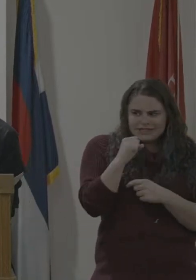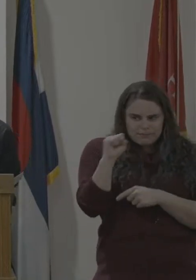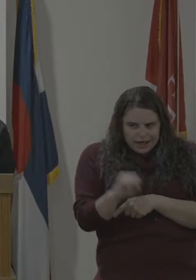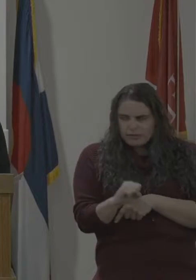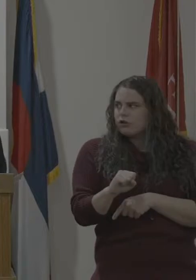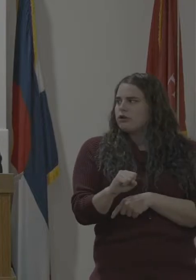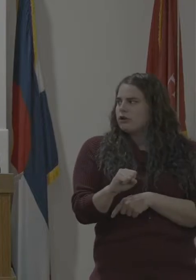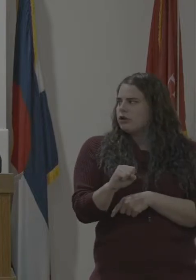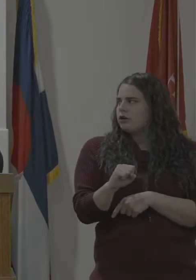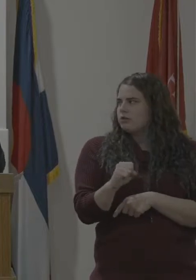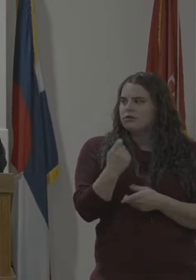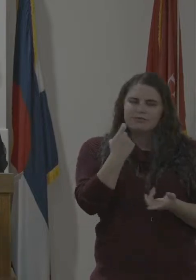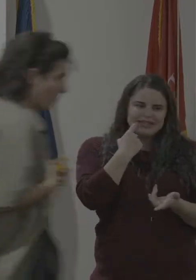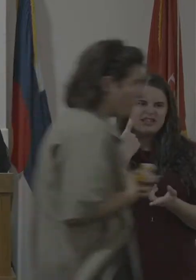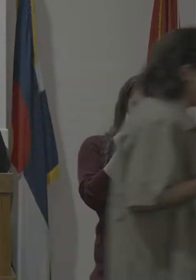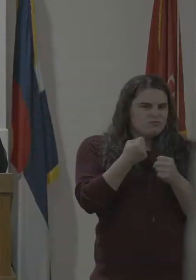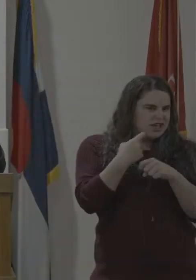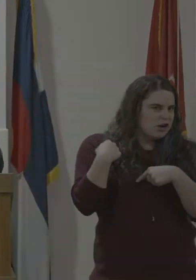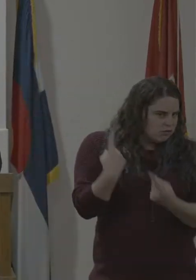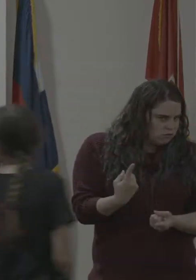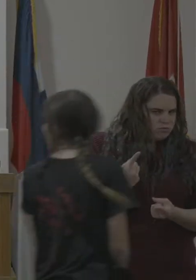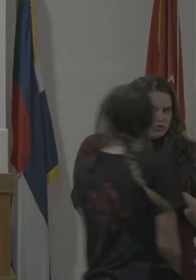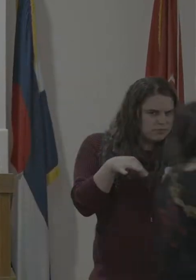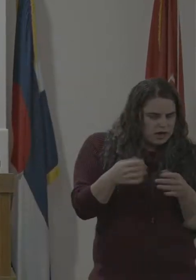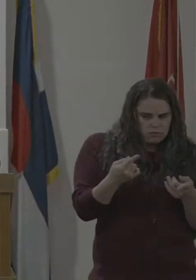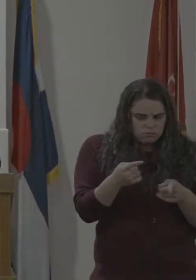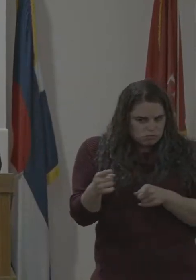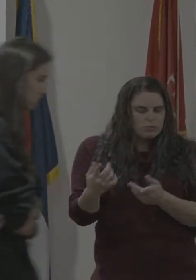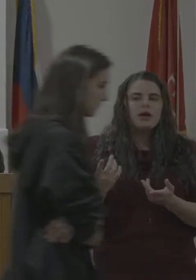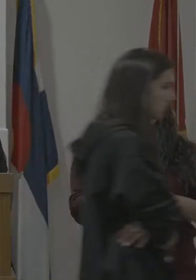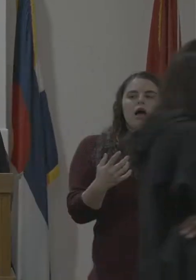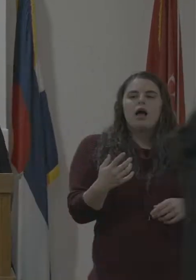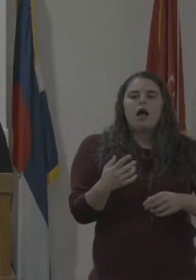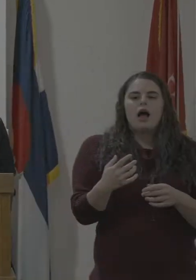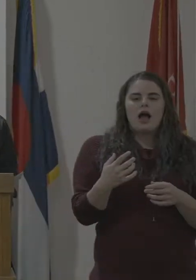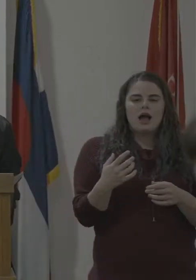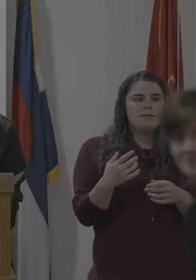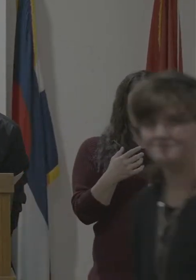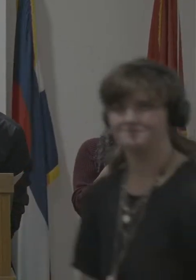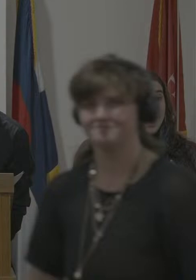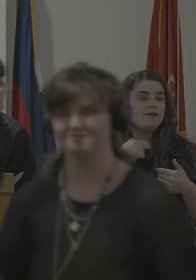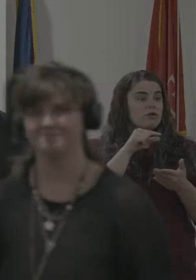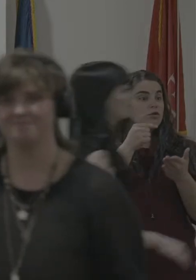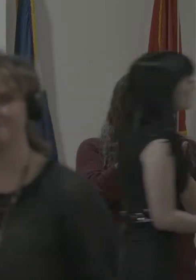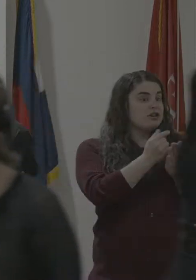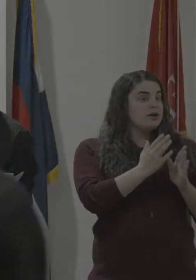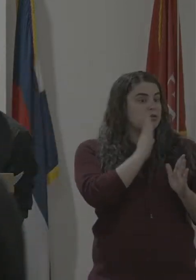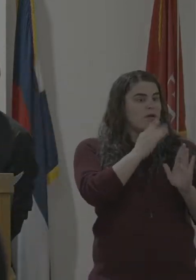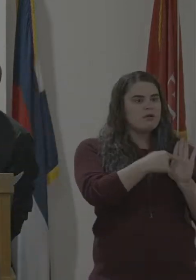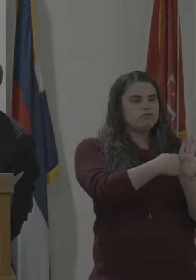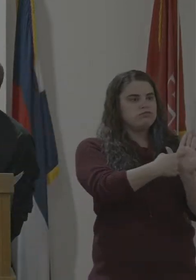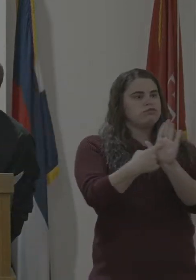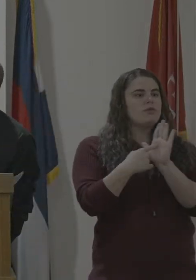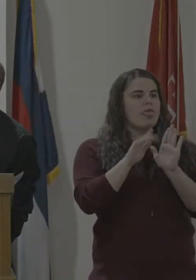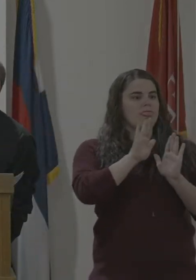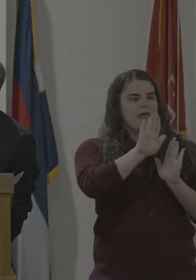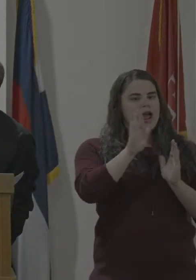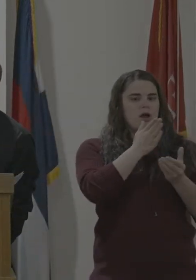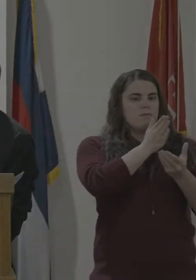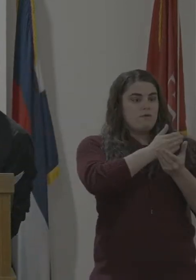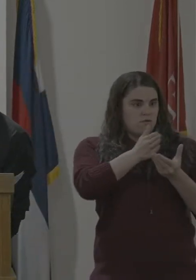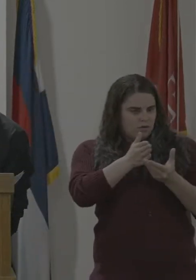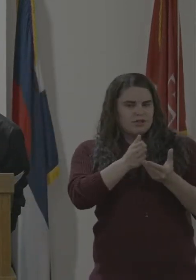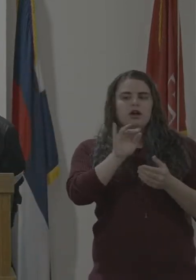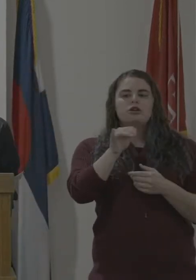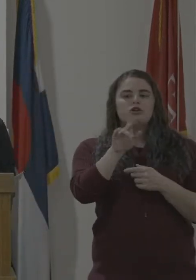so over the last year. We'll have the graduates present their portfolios. I think Jillian's going to come up for a few minutes, in a few